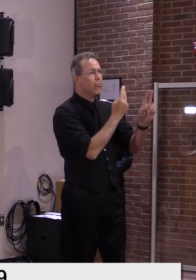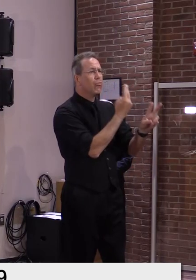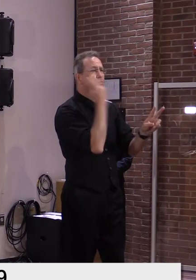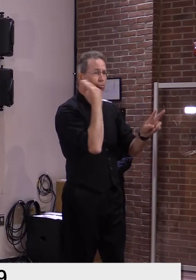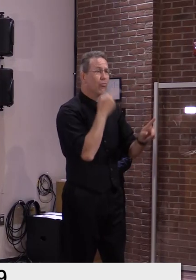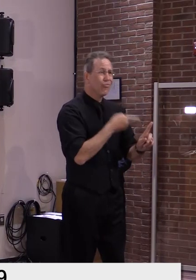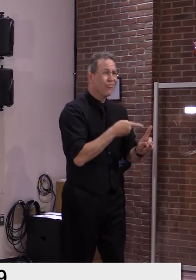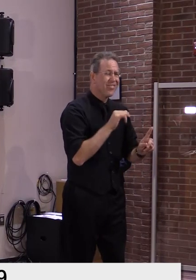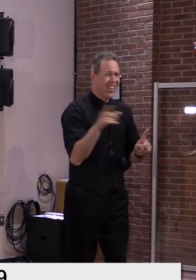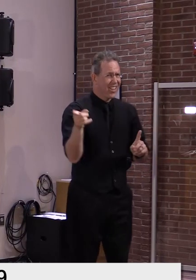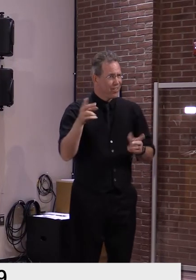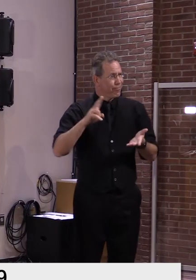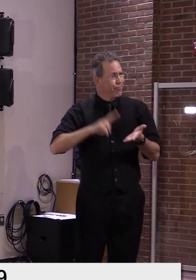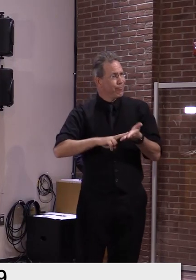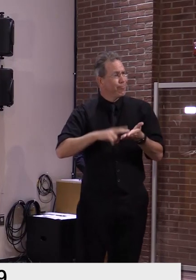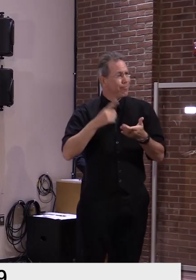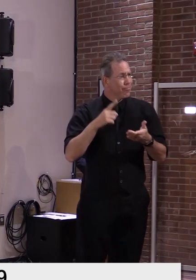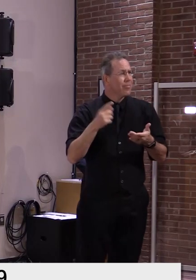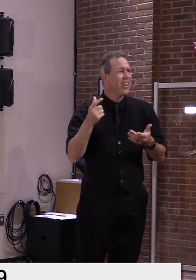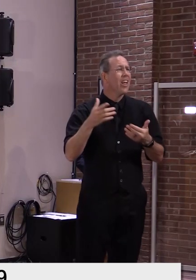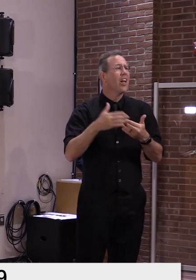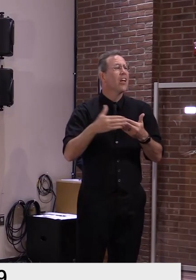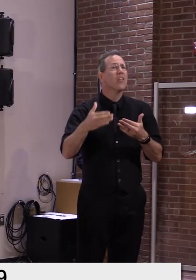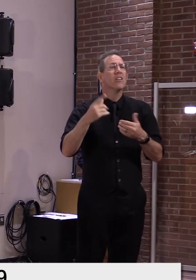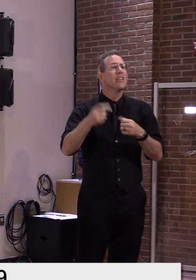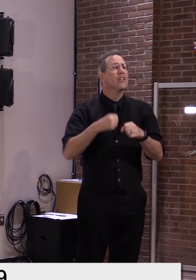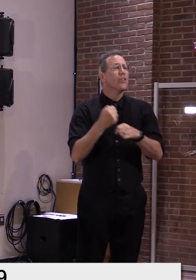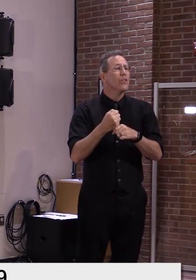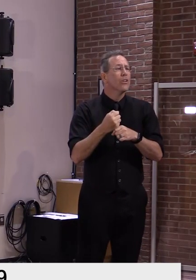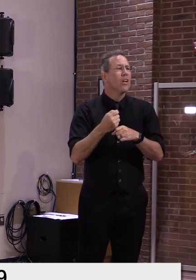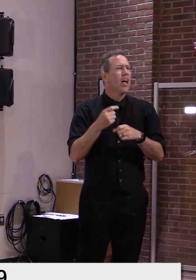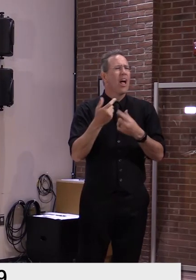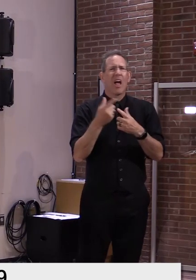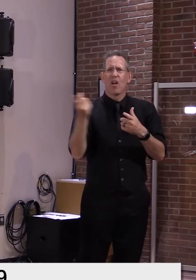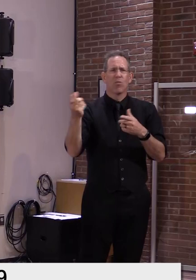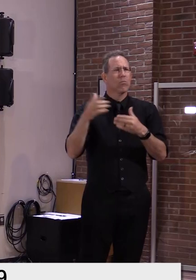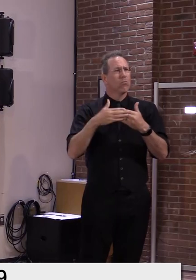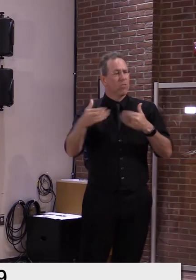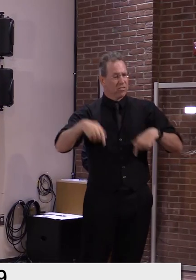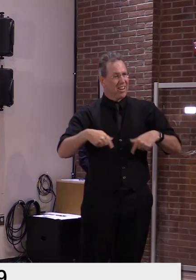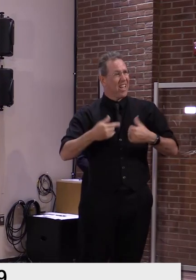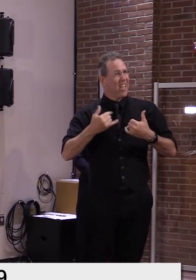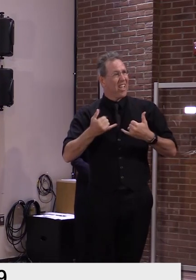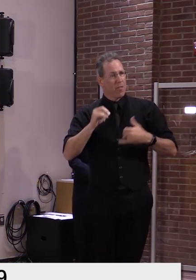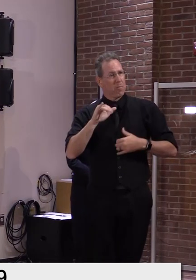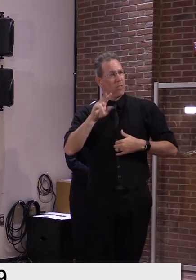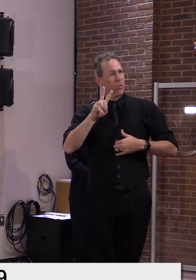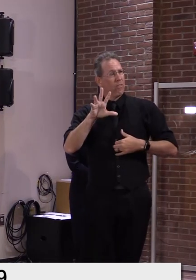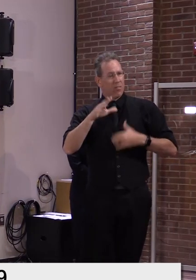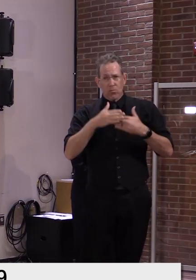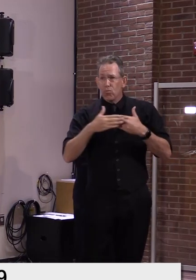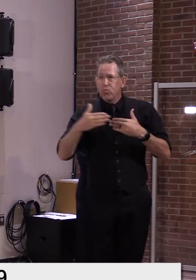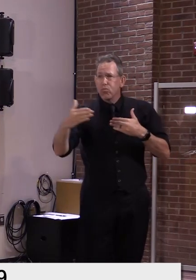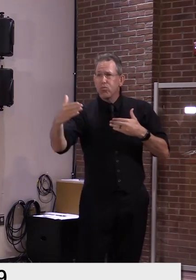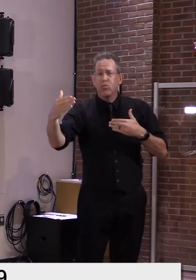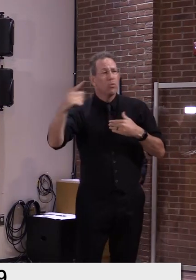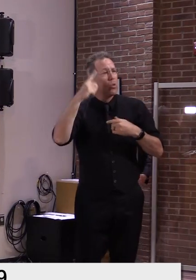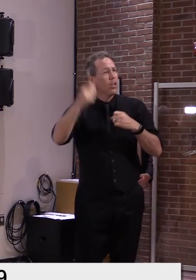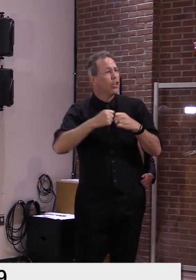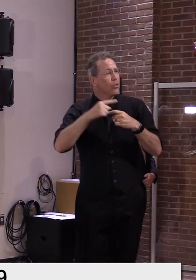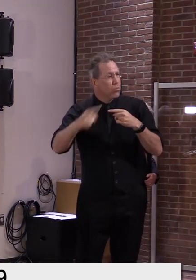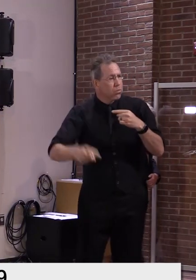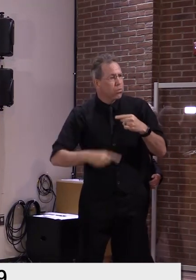to address issues of systemic racism and inequality in Vermont? Do you have any priorities or specific things that